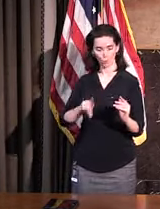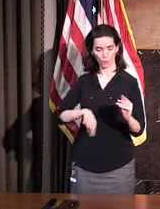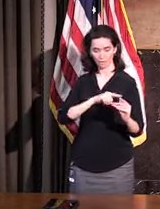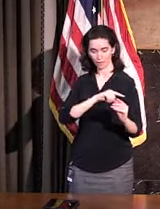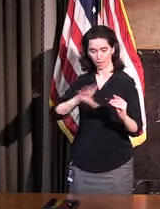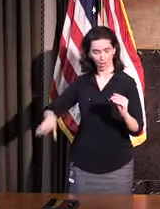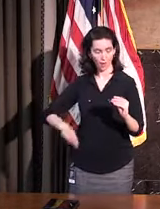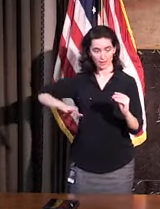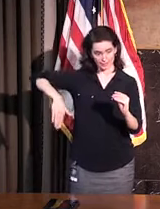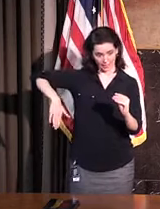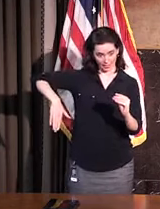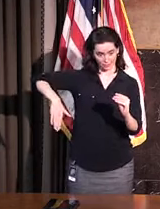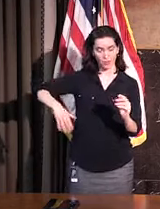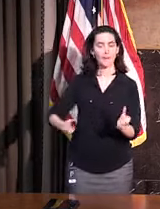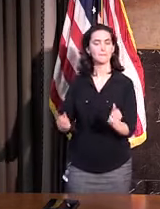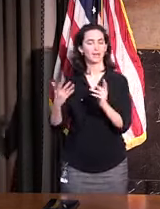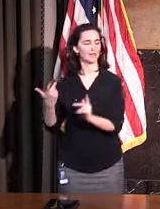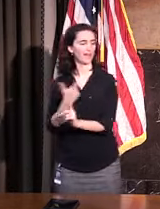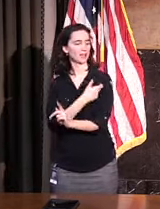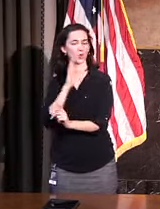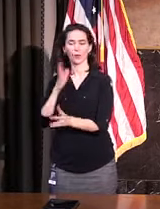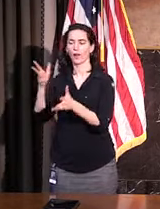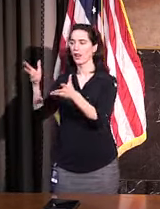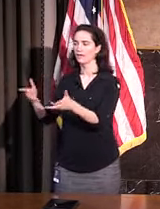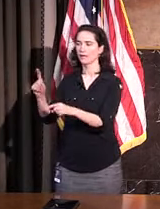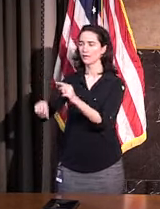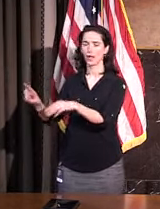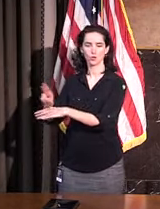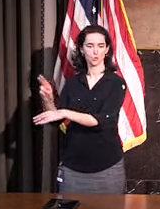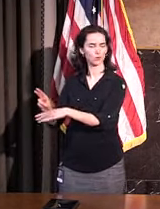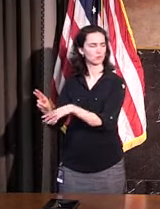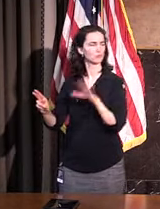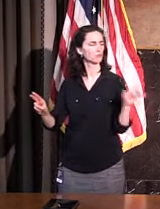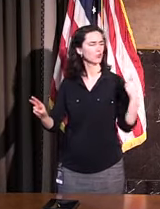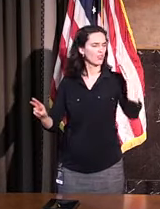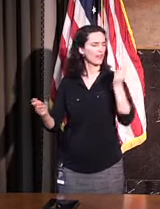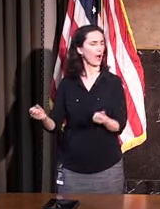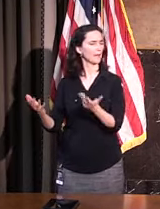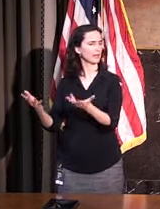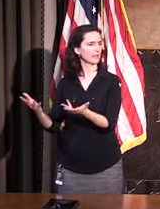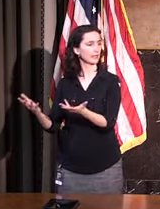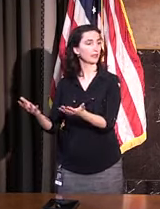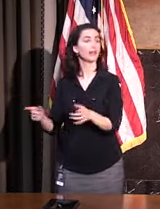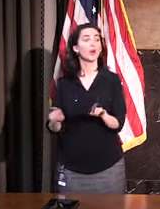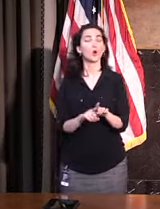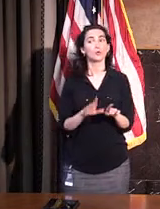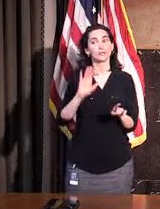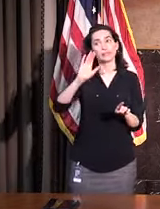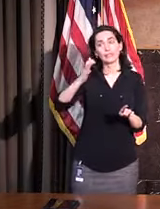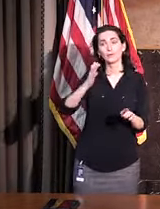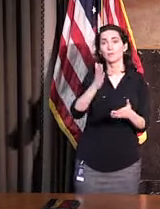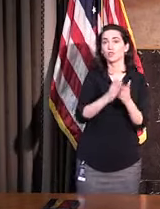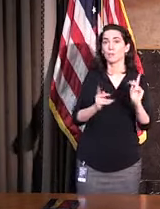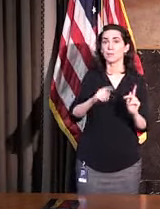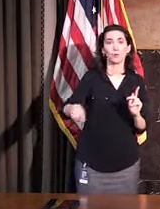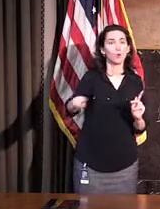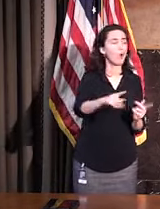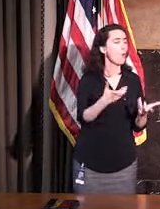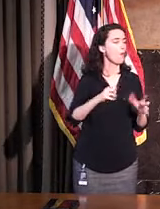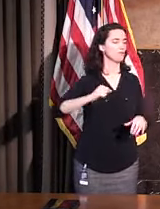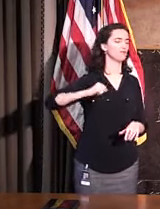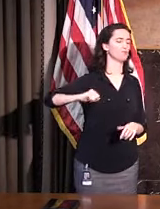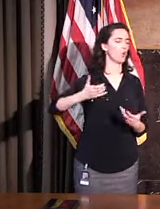any idea how many might have gone unused? And does that imply also an unwillingness to get the vaccine or give you any cause for